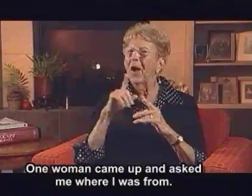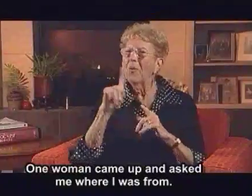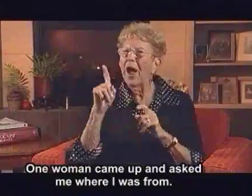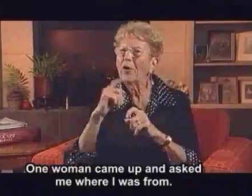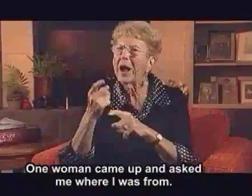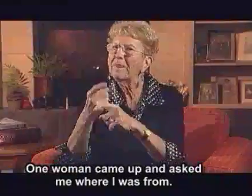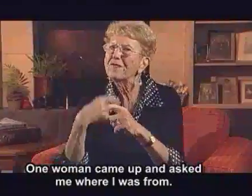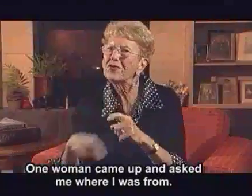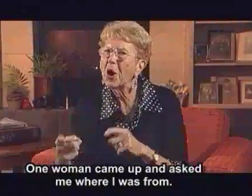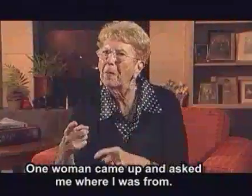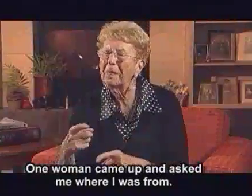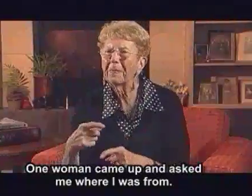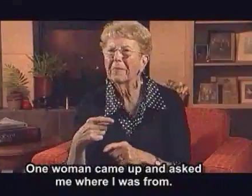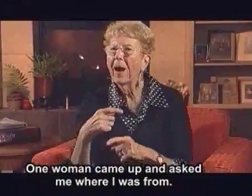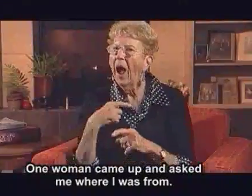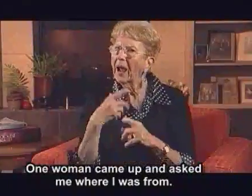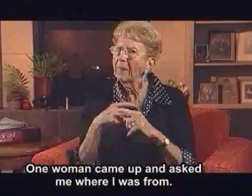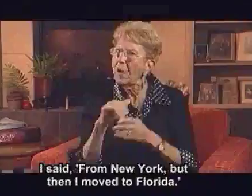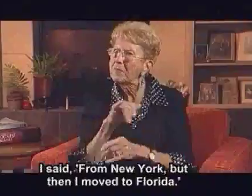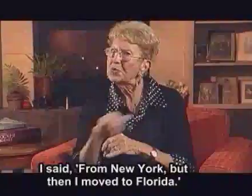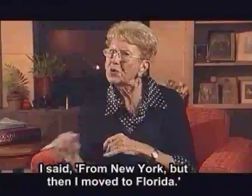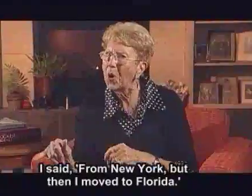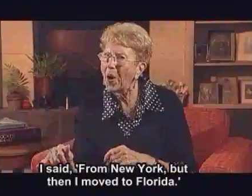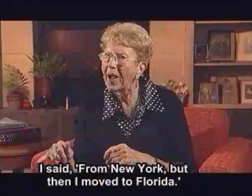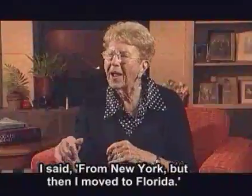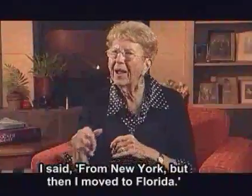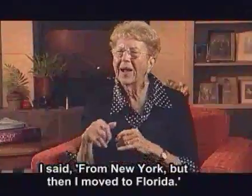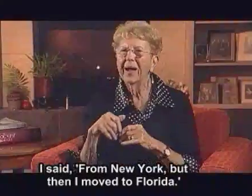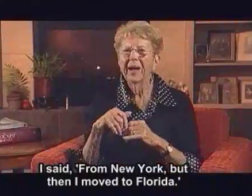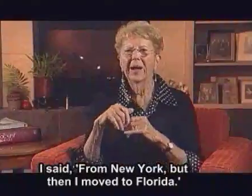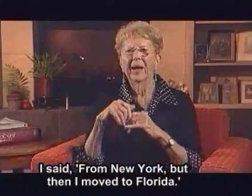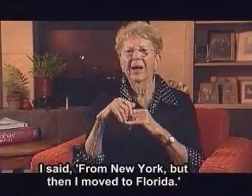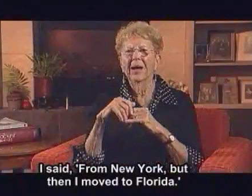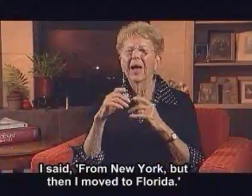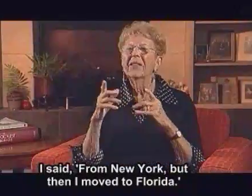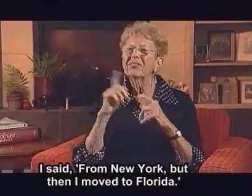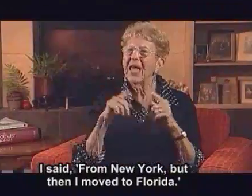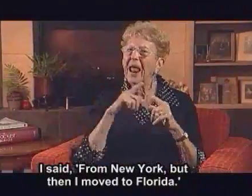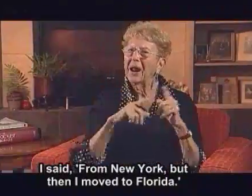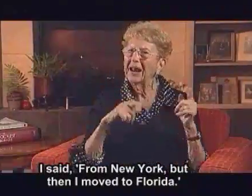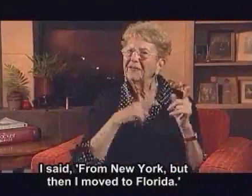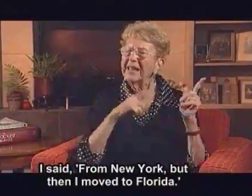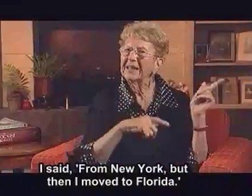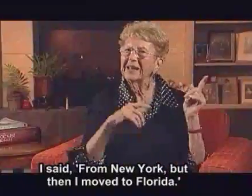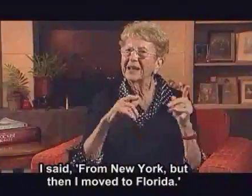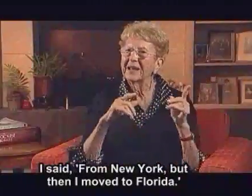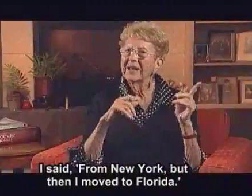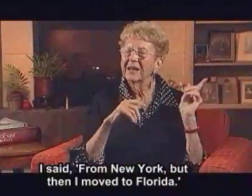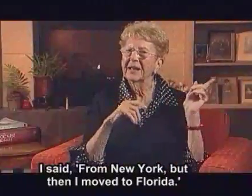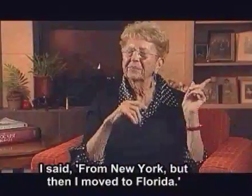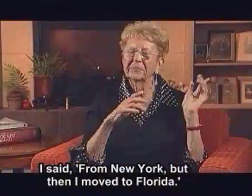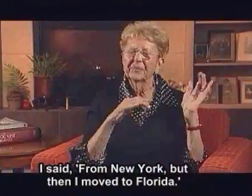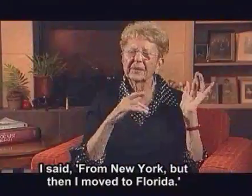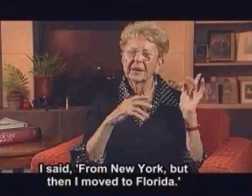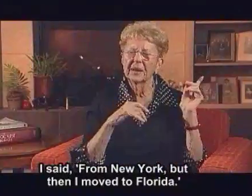One woman came up and asked me where I was from. I said I'm from New York, but then I'd moved to Florida.